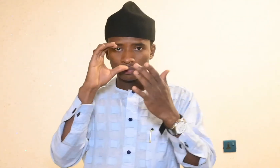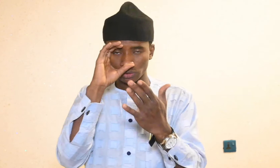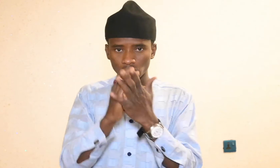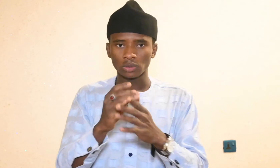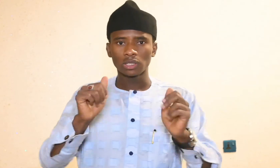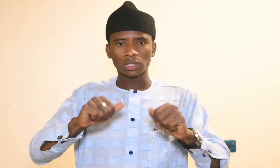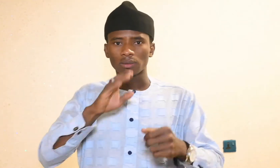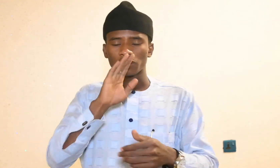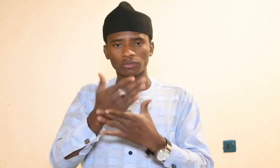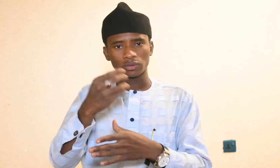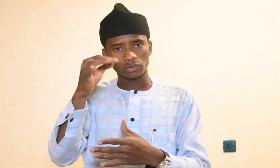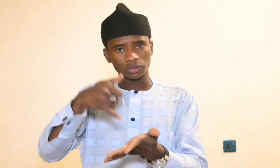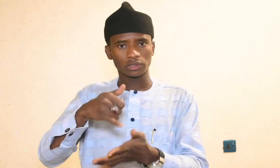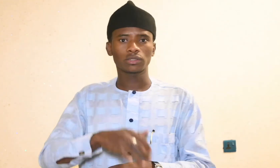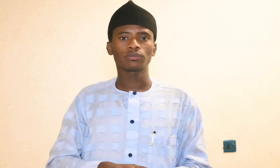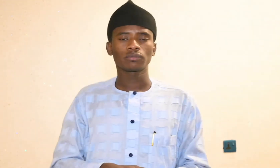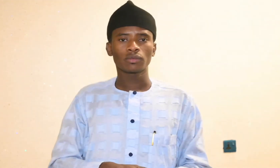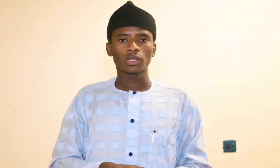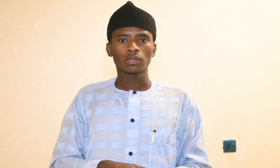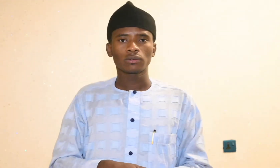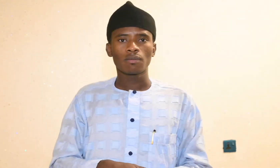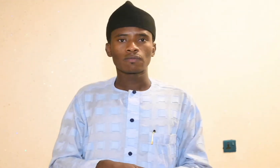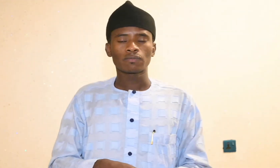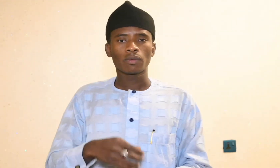it. Many persons have